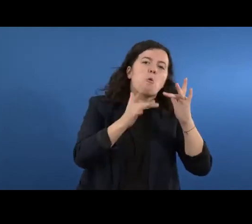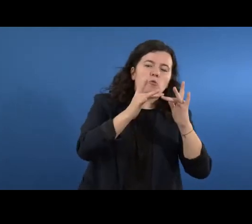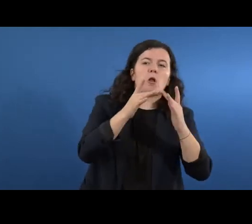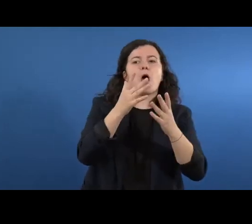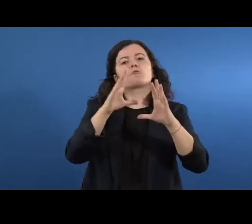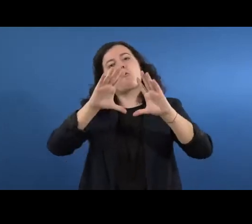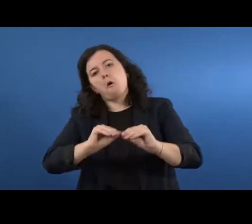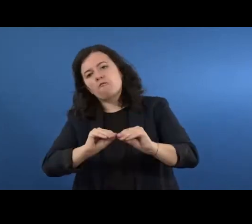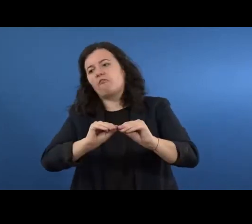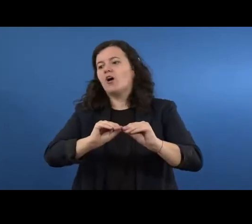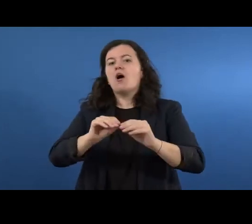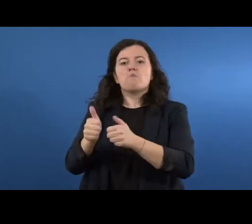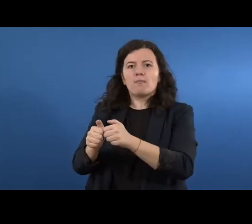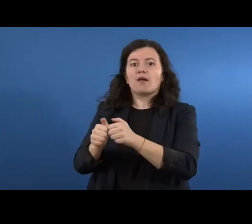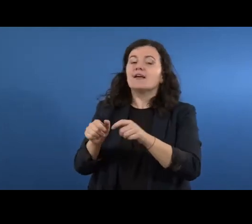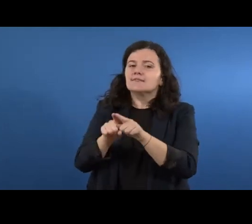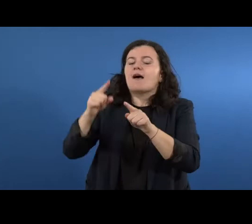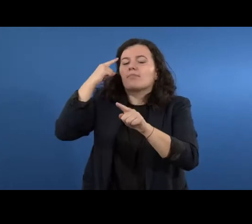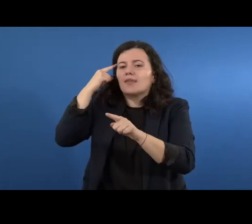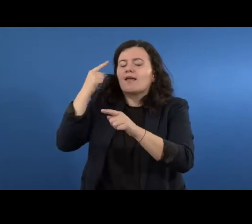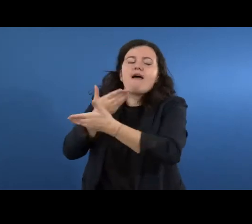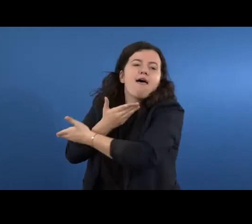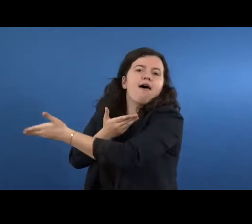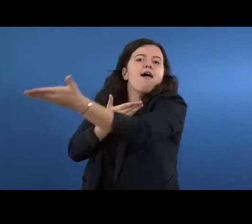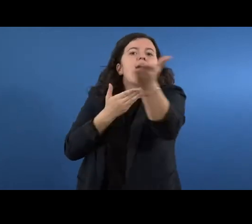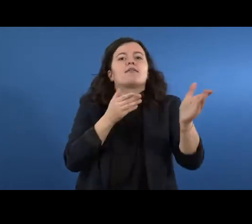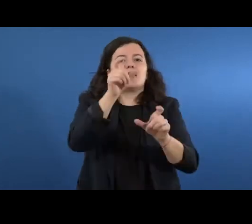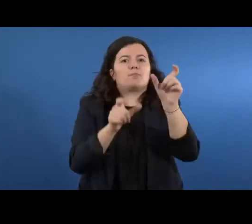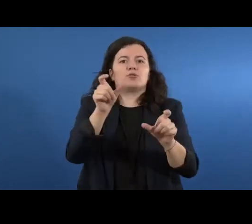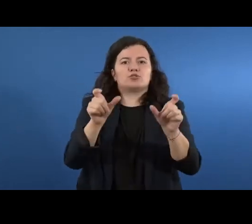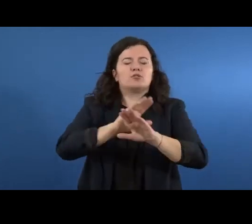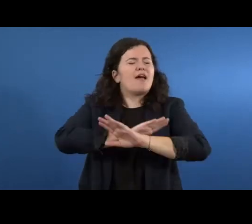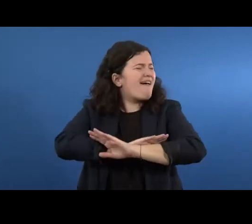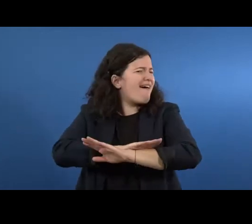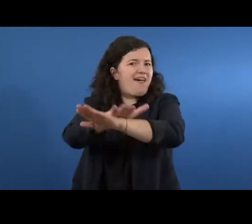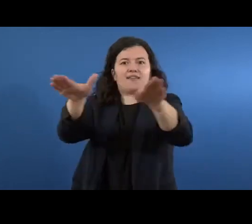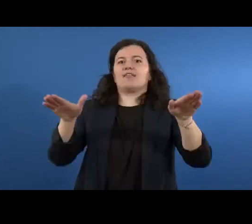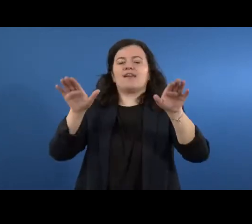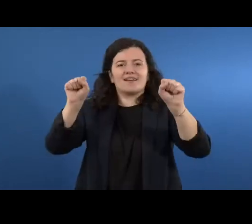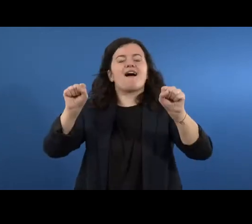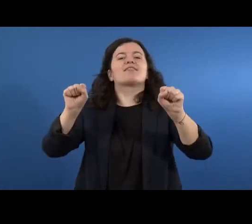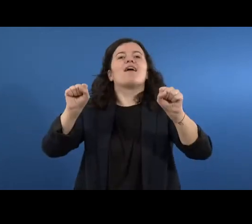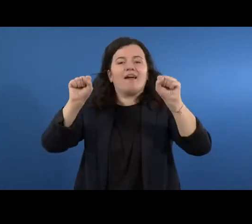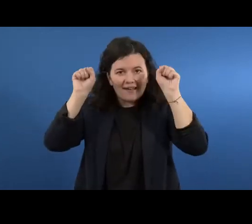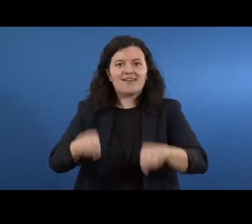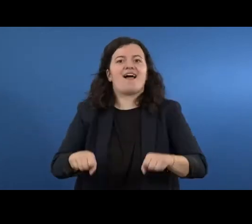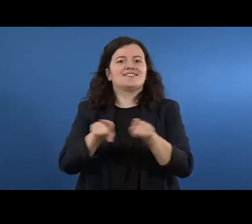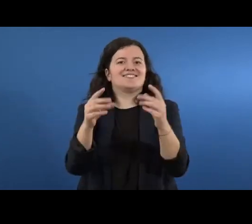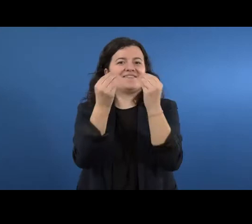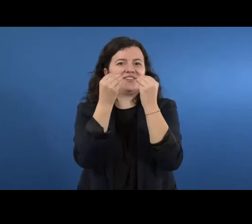anywhere, any device, any content approach to make sure we are taking an even more inclusive approach